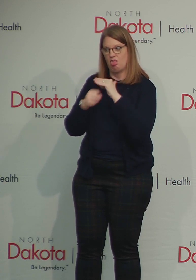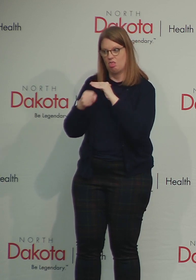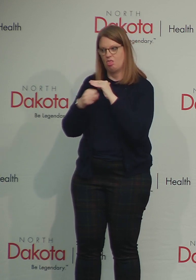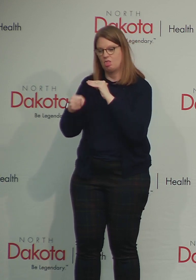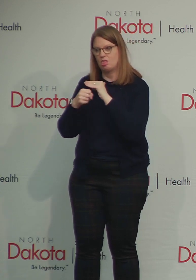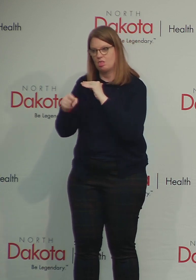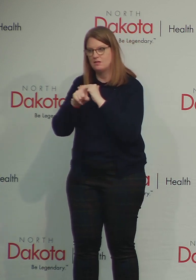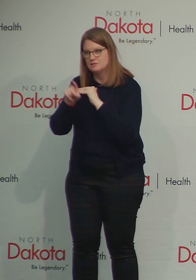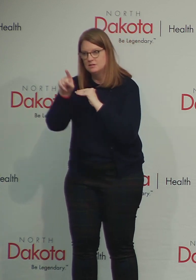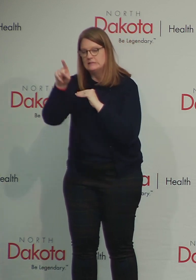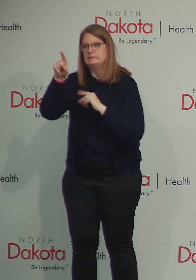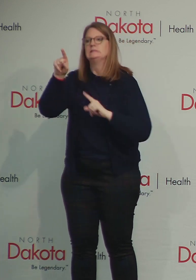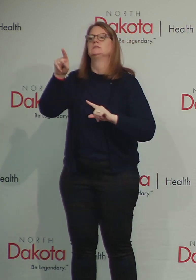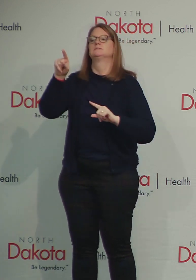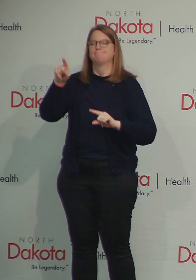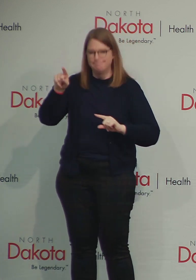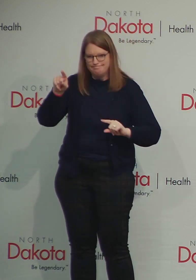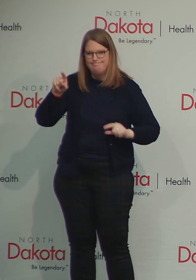the fact